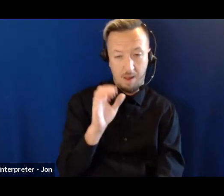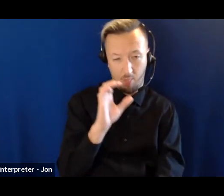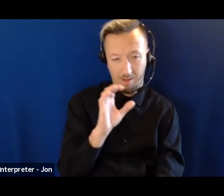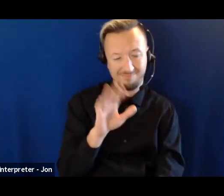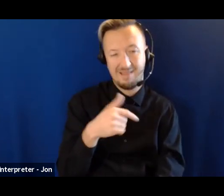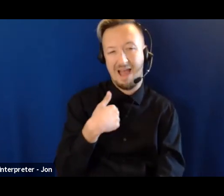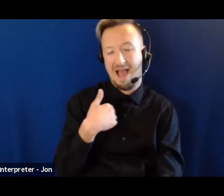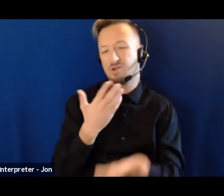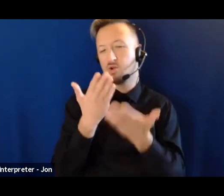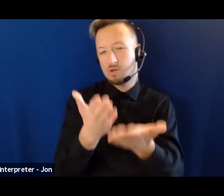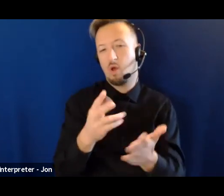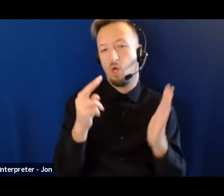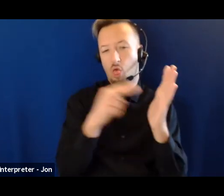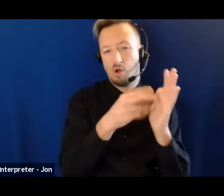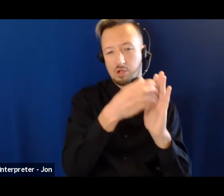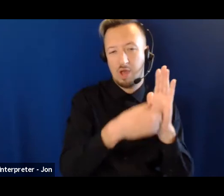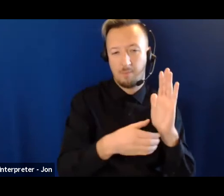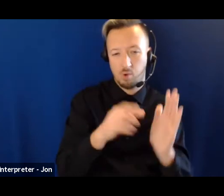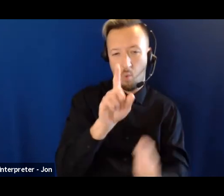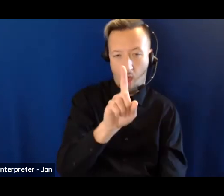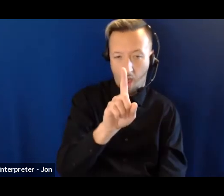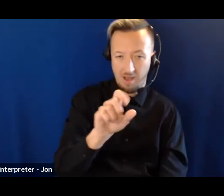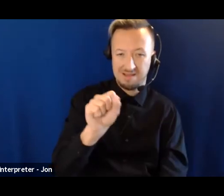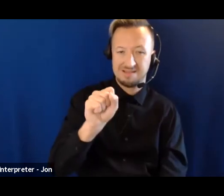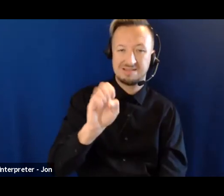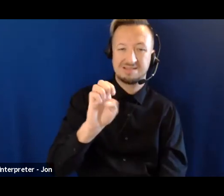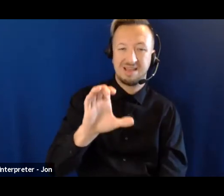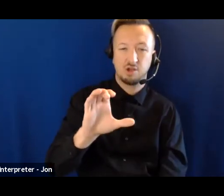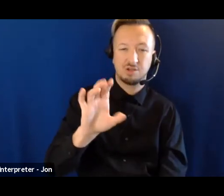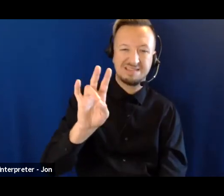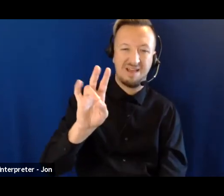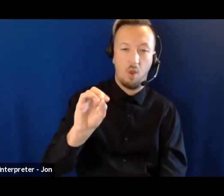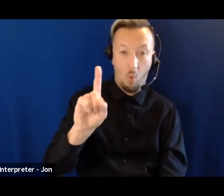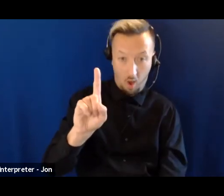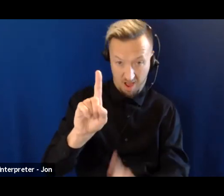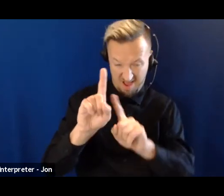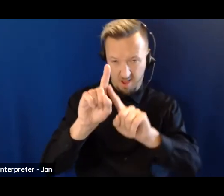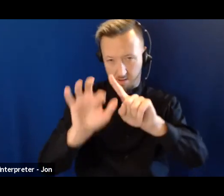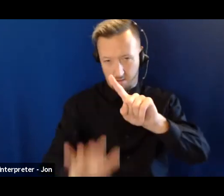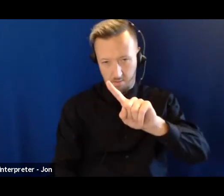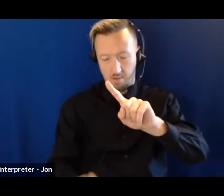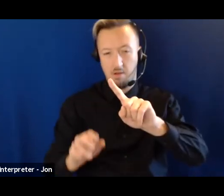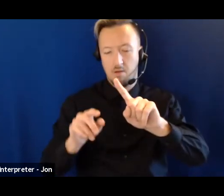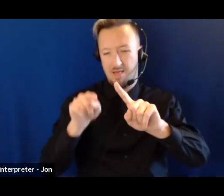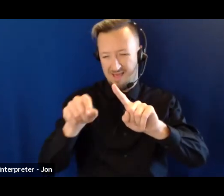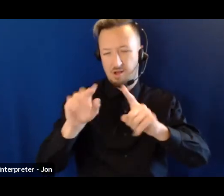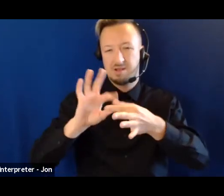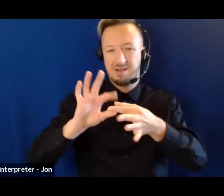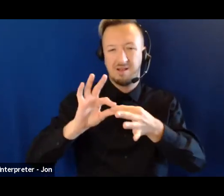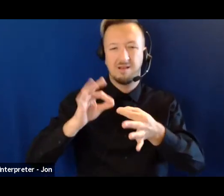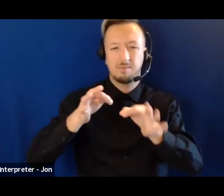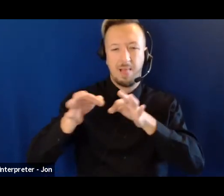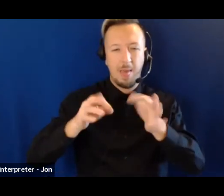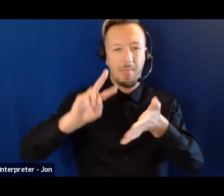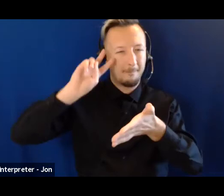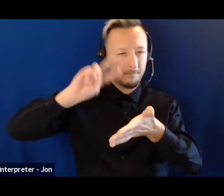I would say start with Chapter 1, look at Section 701 and go from there. It talks about the purpose. I'm